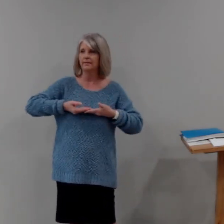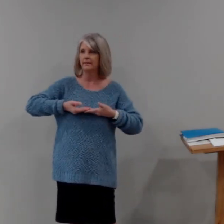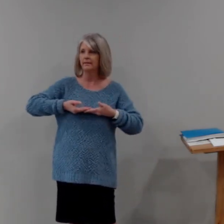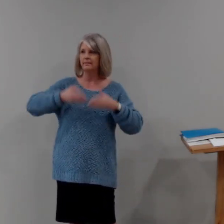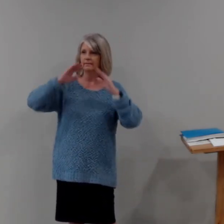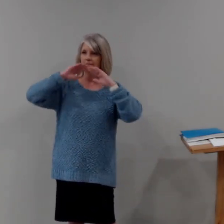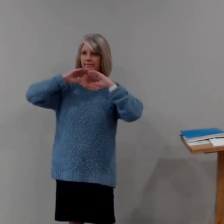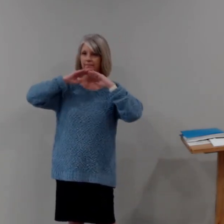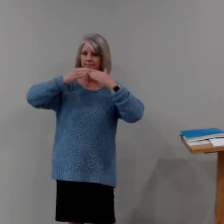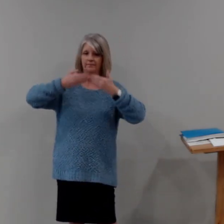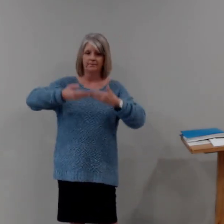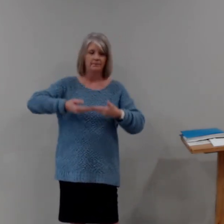Santa.